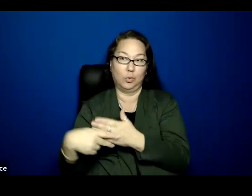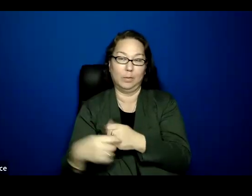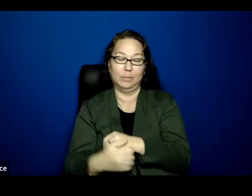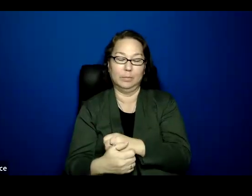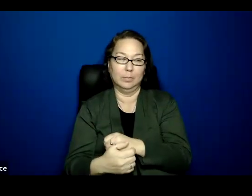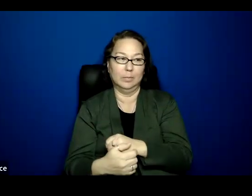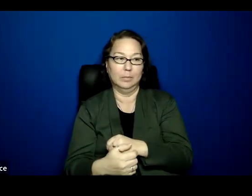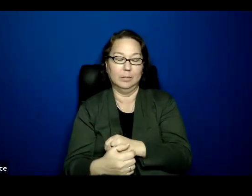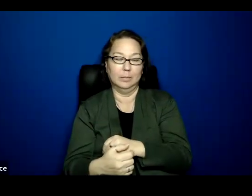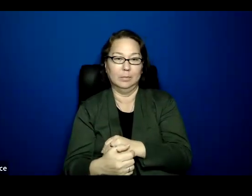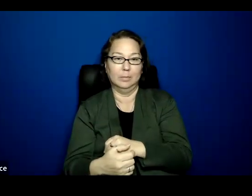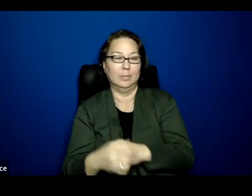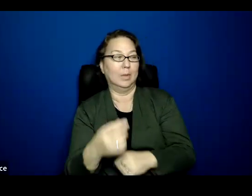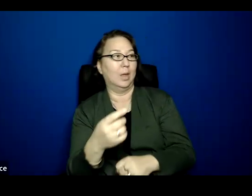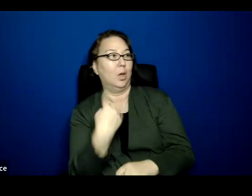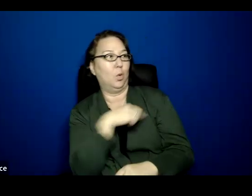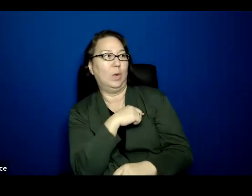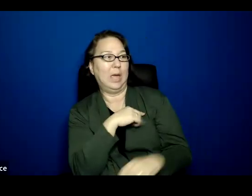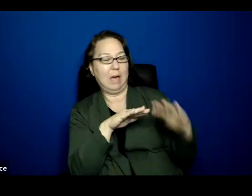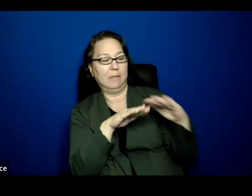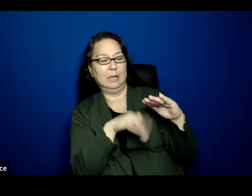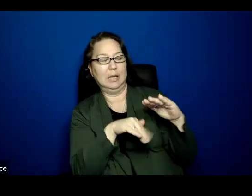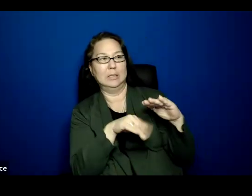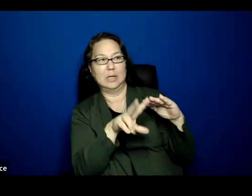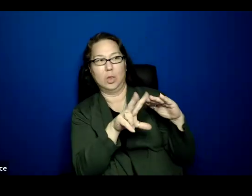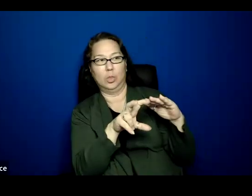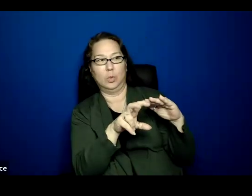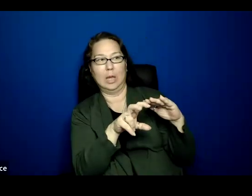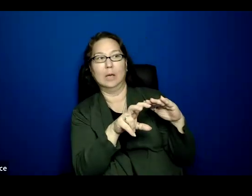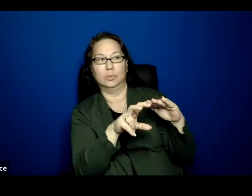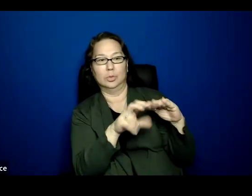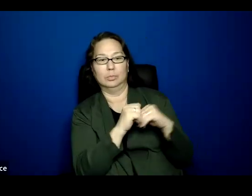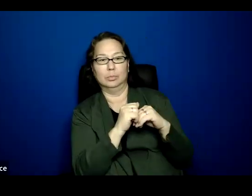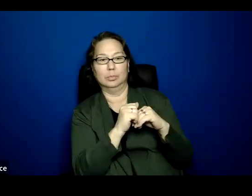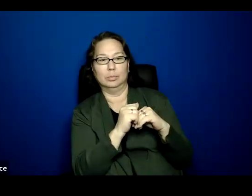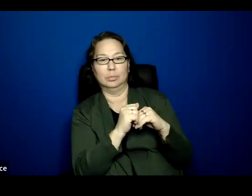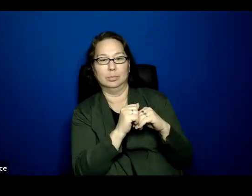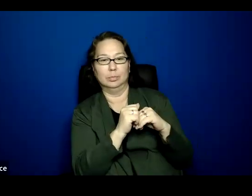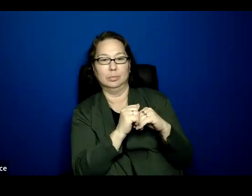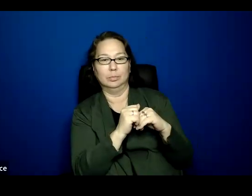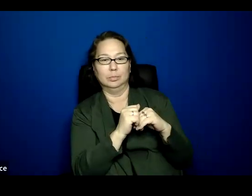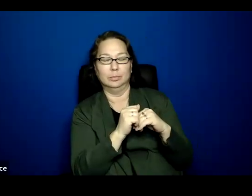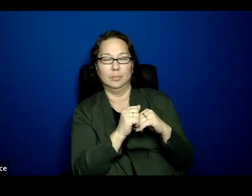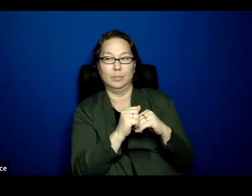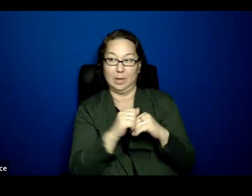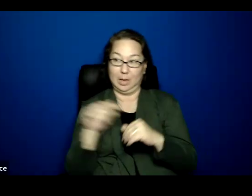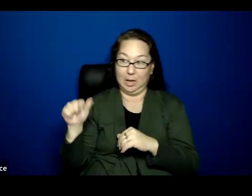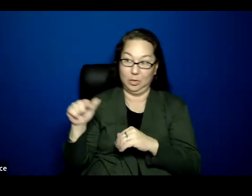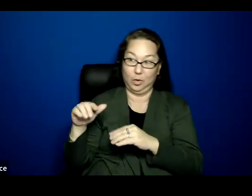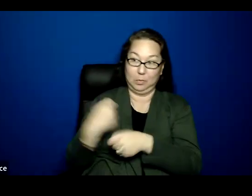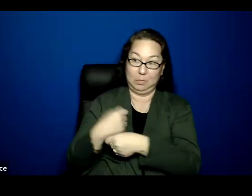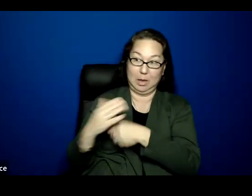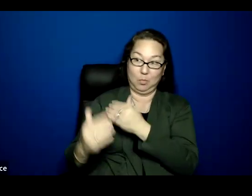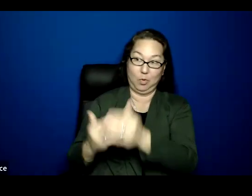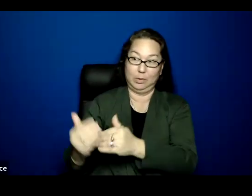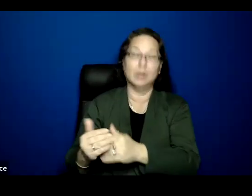We total? have, I will say we have less than 300 students Less than enrolled 300. in this life program. Mhm. And they are making progress. Okay, that's good.